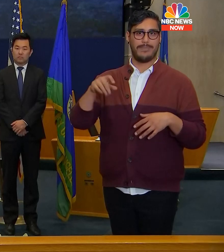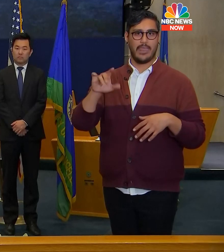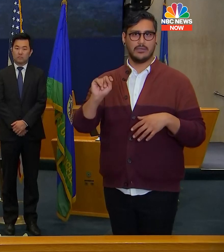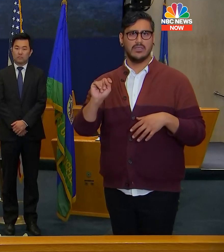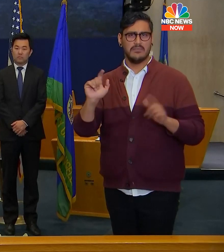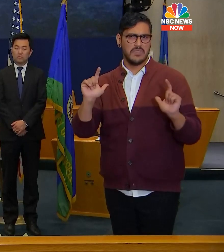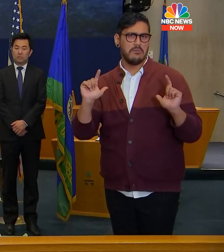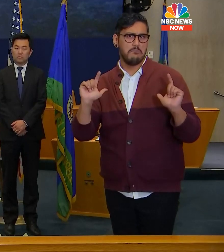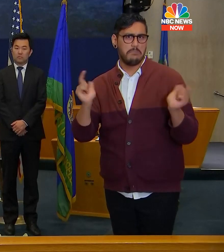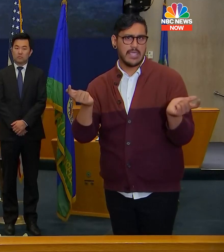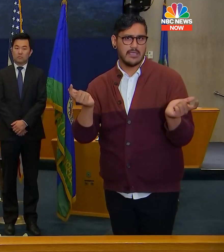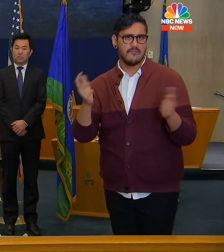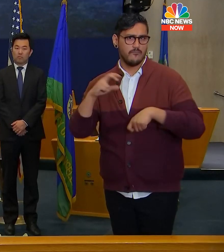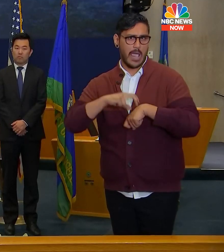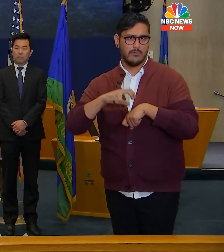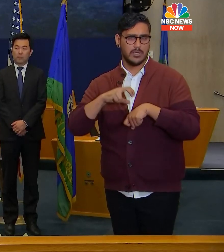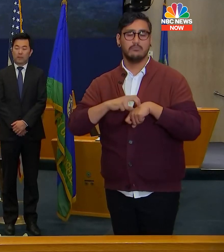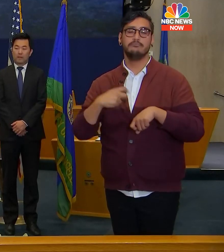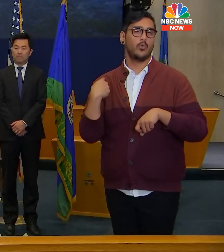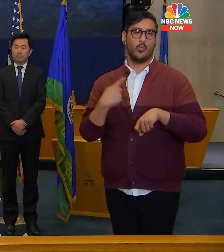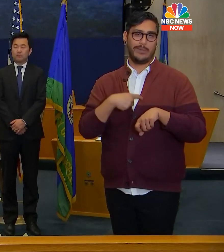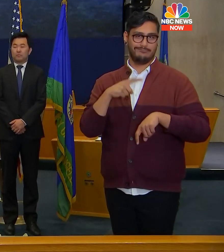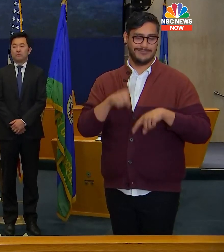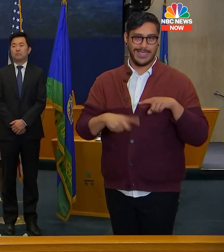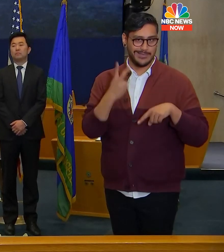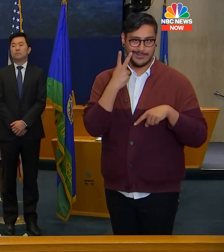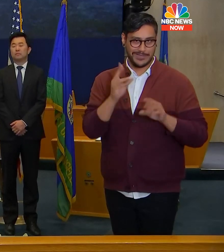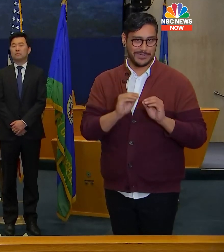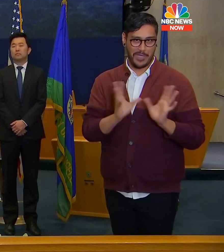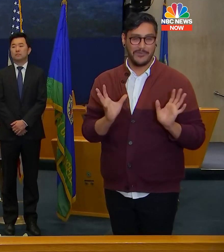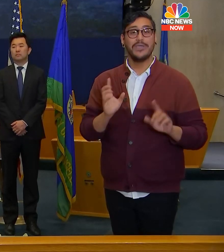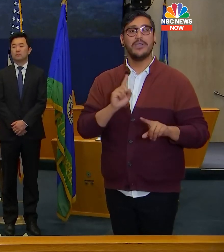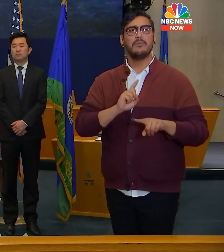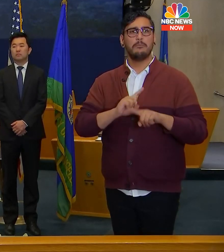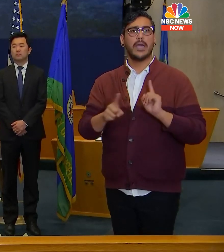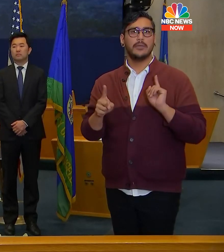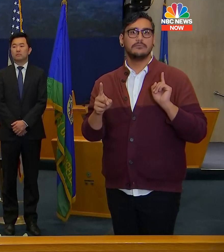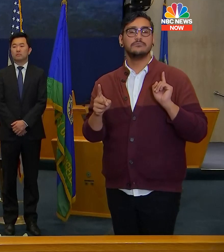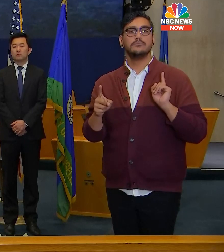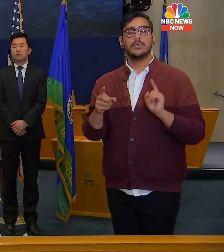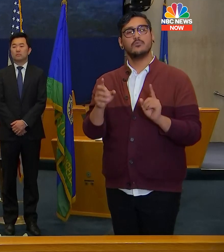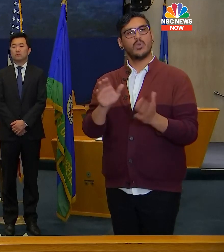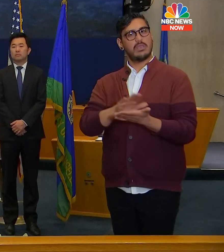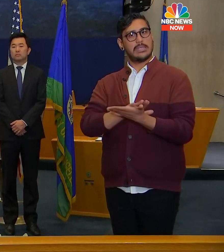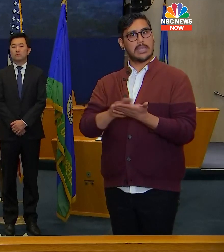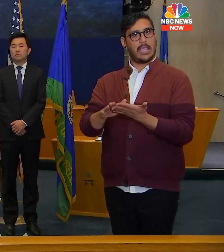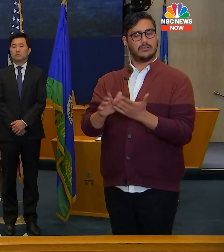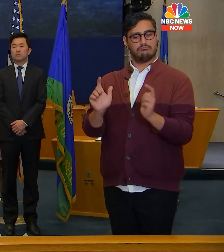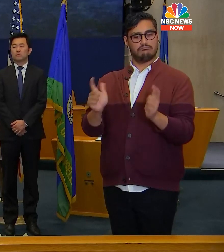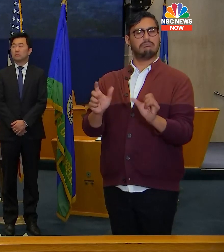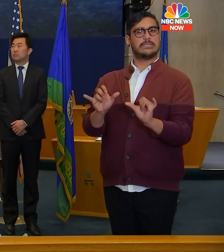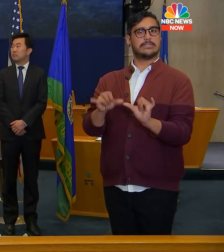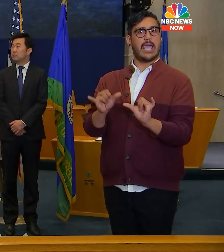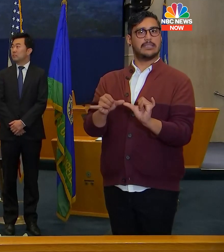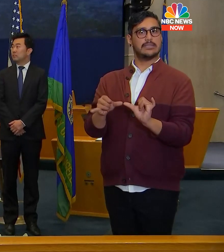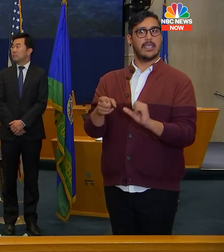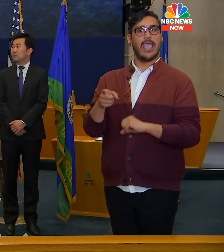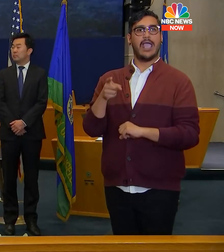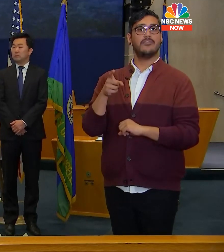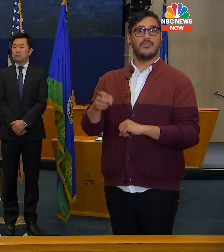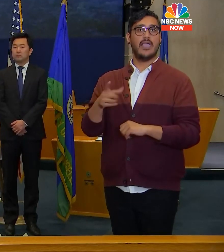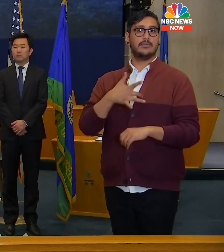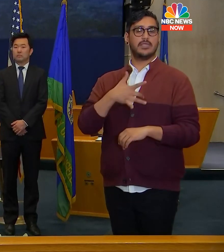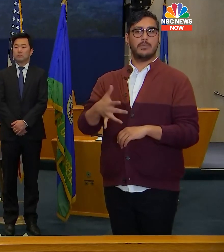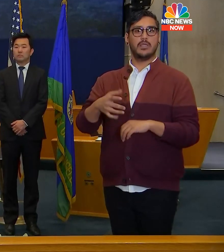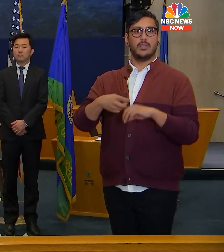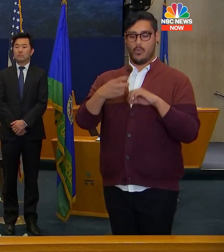in size. I know we can't see them, but relative to droplets, they're of a nice size, and they actually fall to the ground or